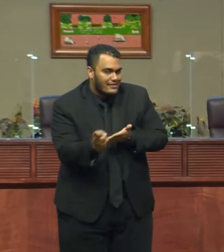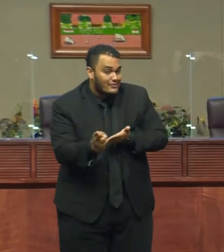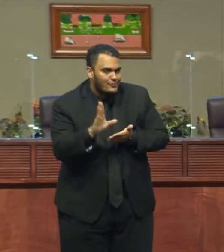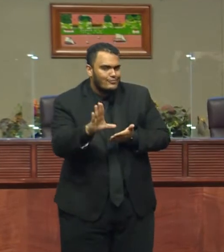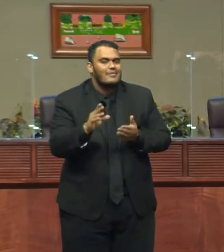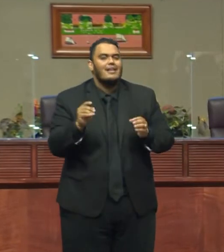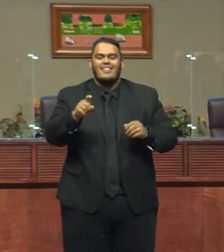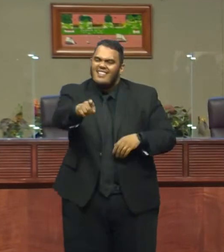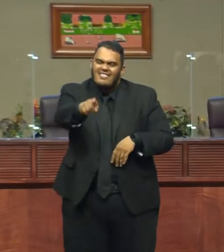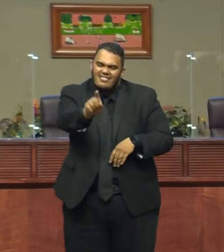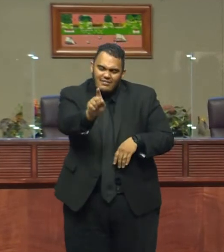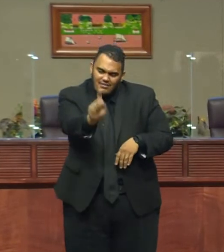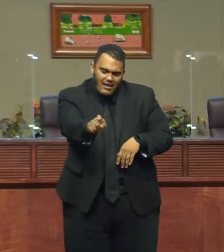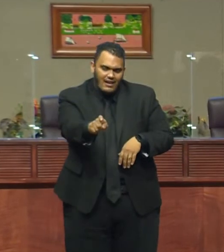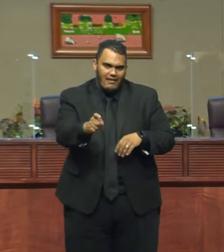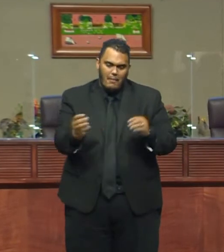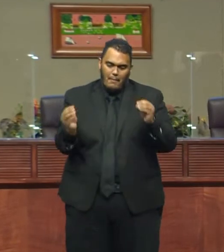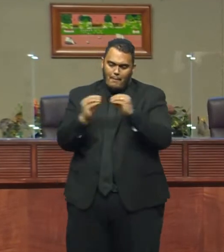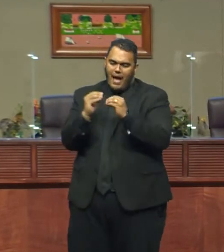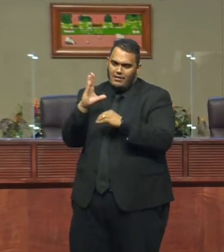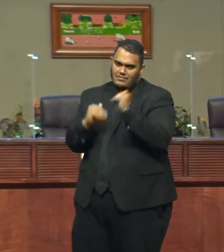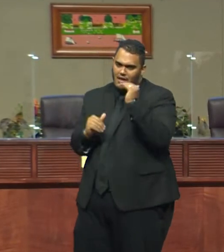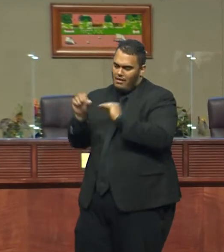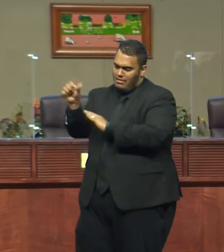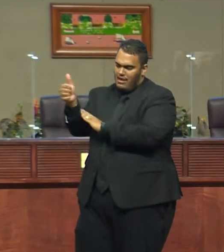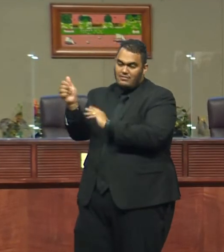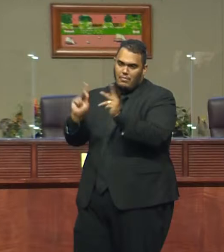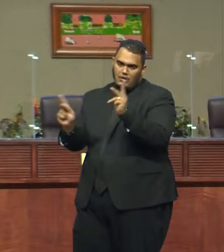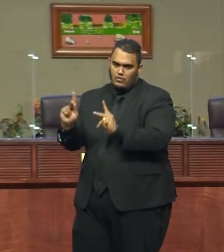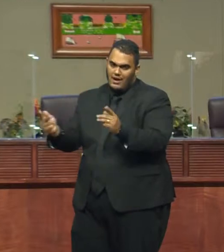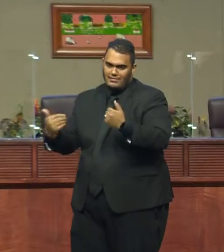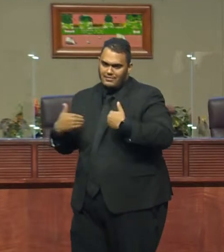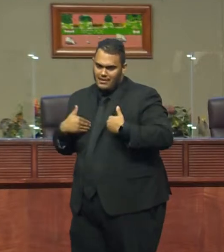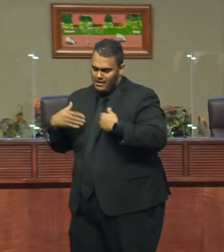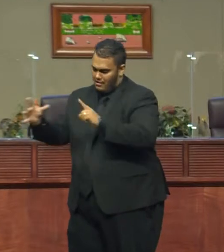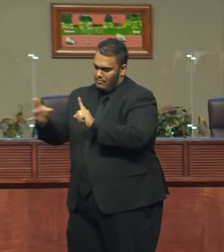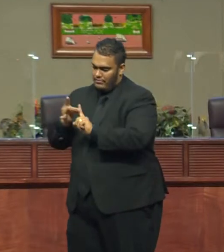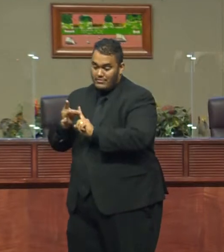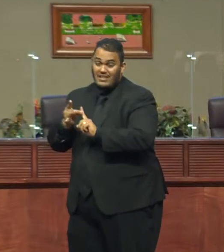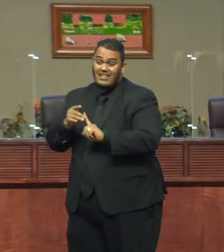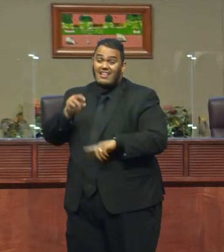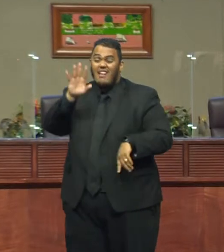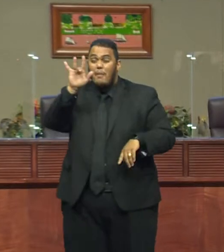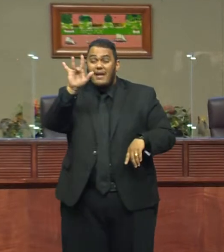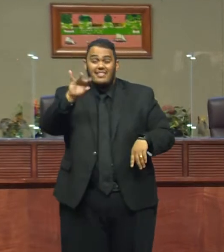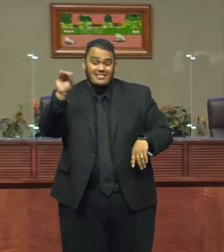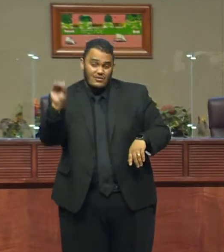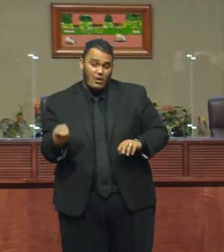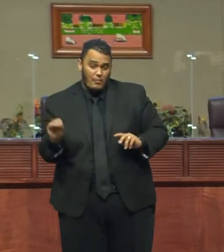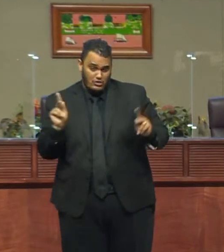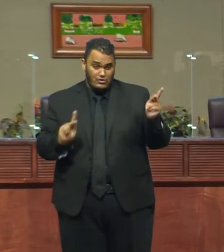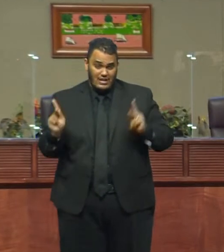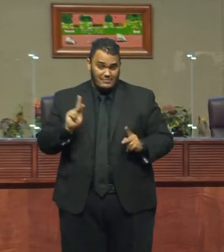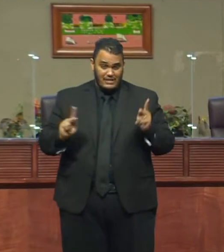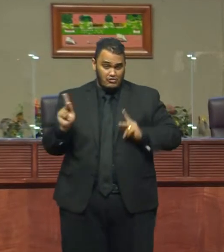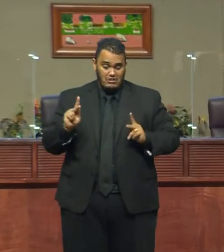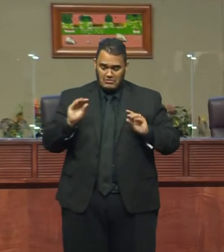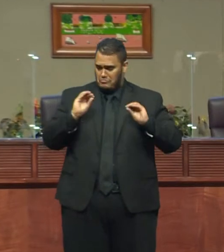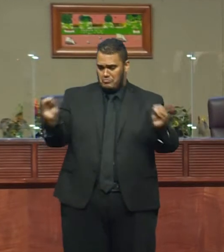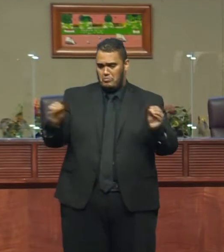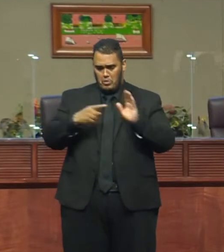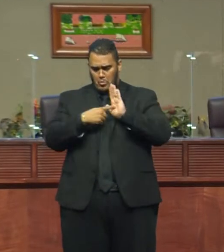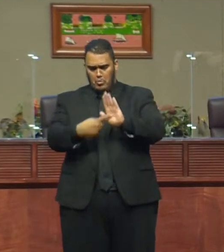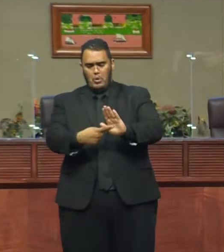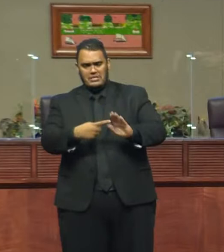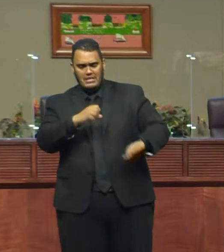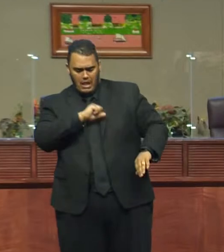10 en nuestra comunidad. Si el 25% de las personas son asintomáticas, pues esa es